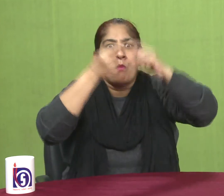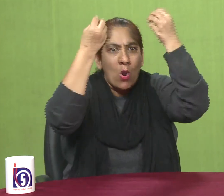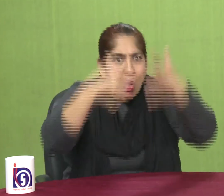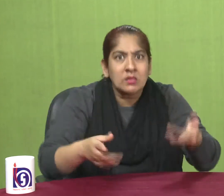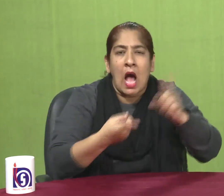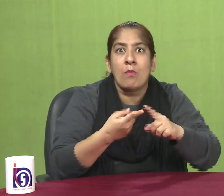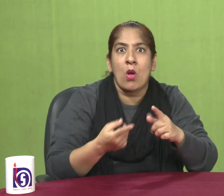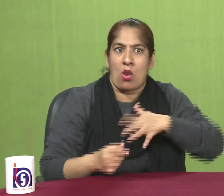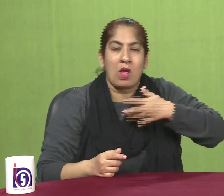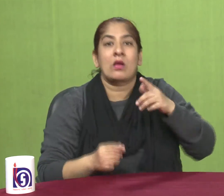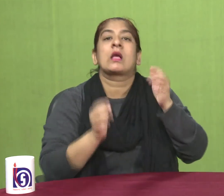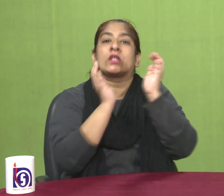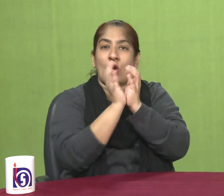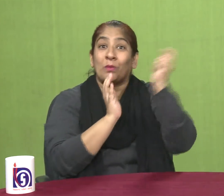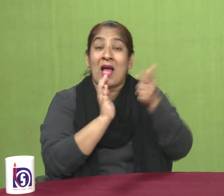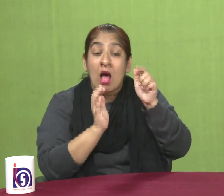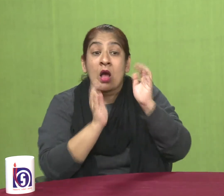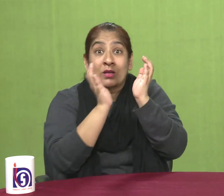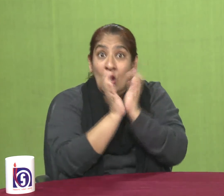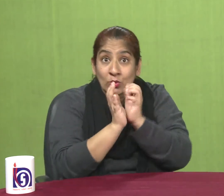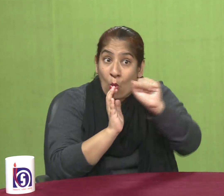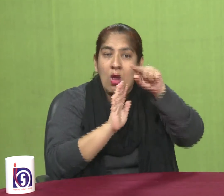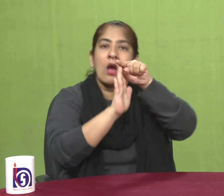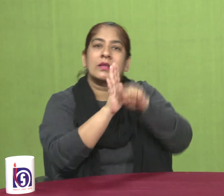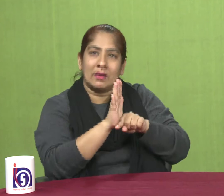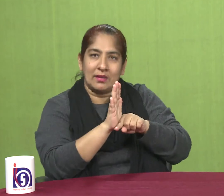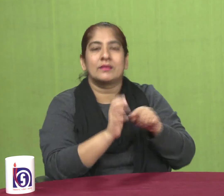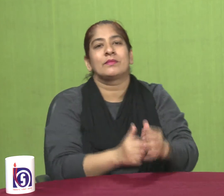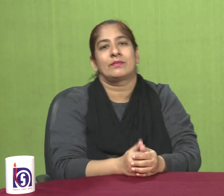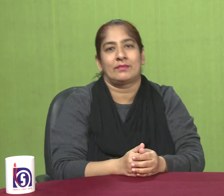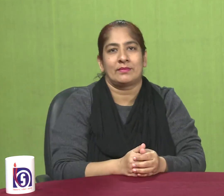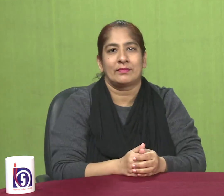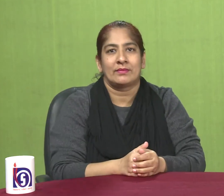Insurance is always done, and this policy is followed by every product.